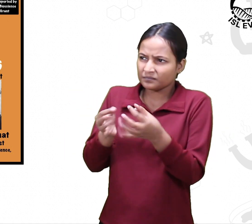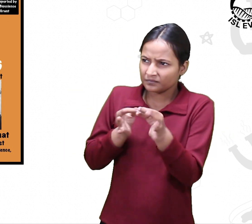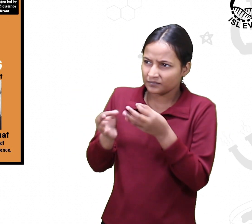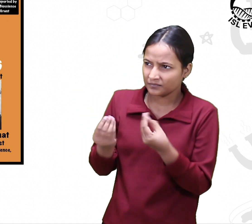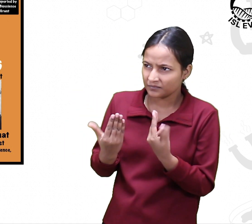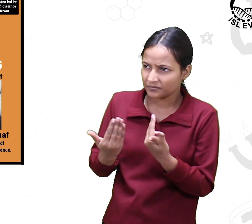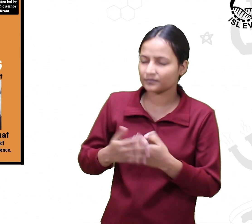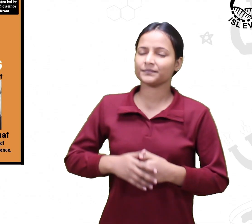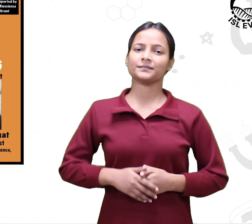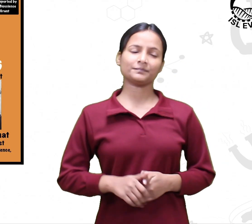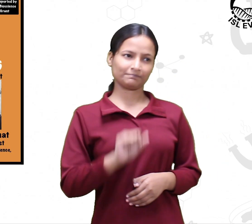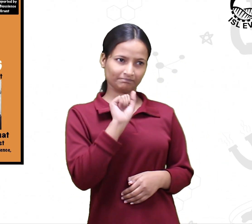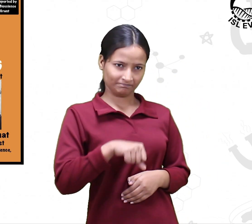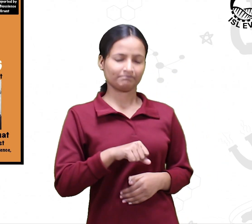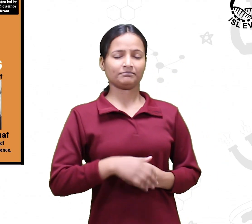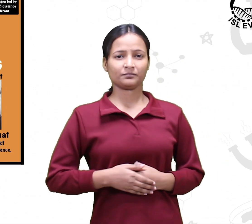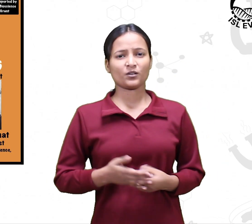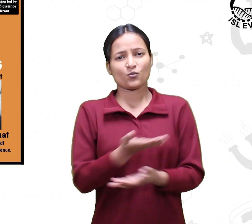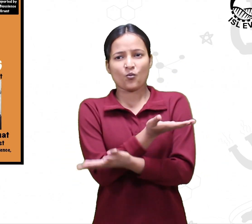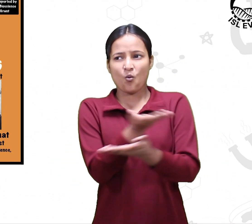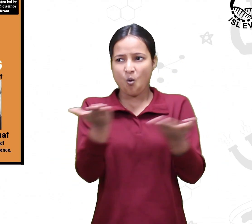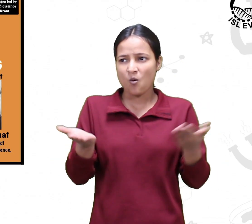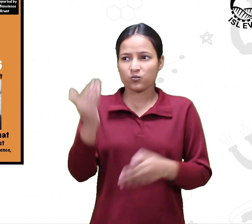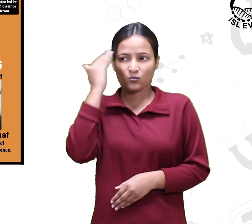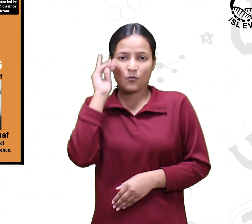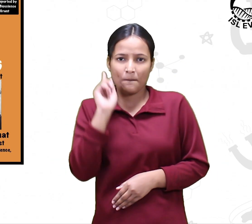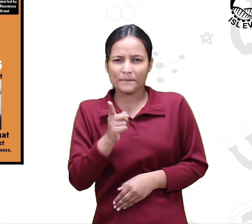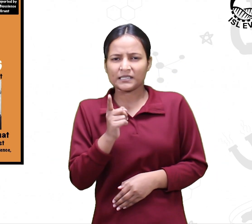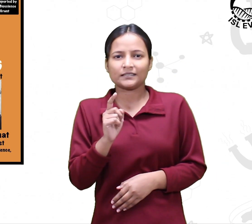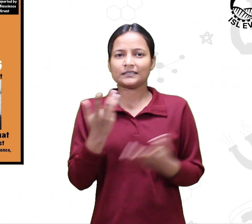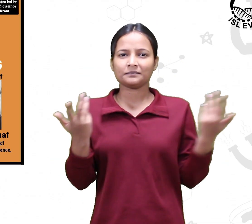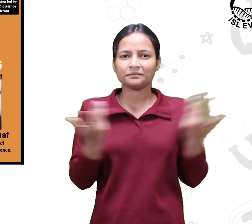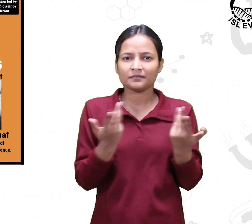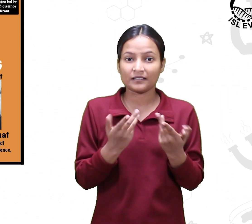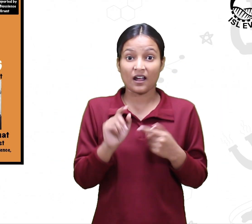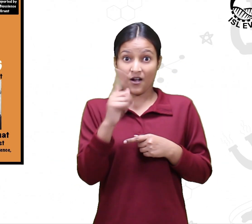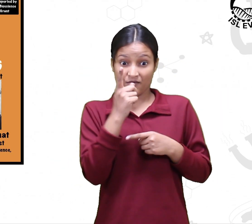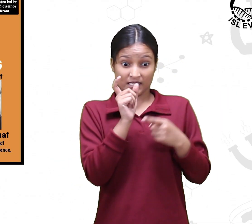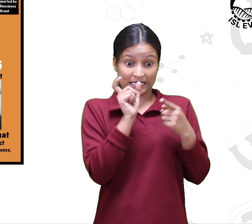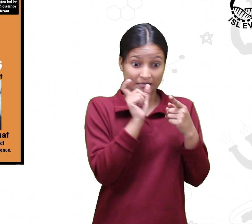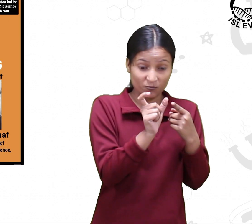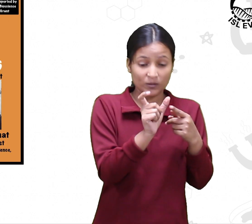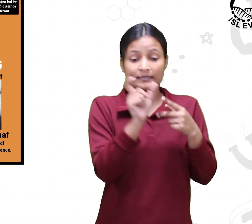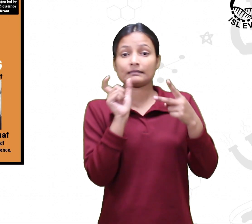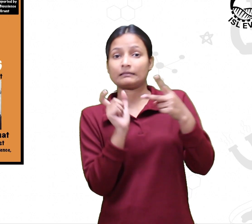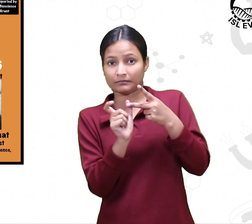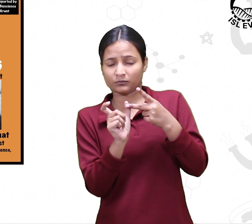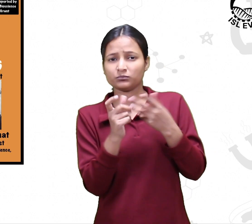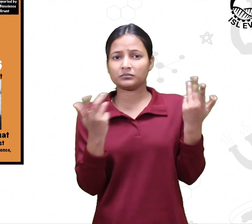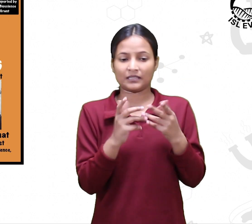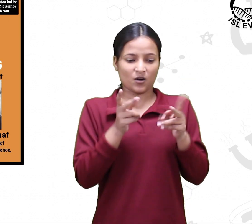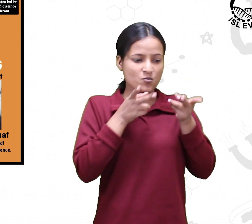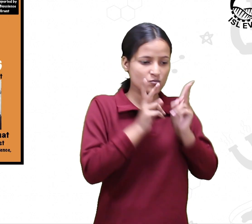think about what is what is normal for a cell and what is abnormal for a cell to be in. And one